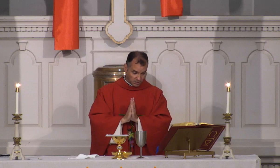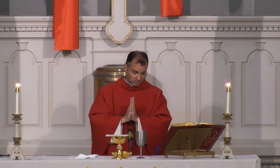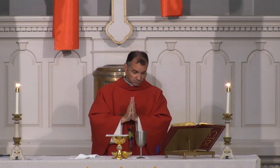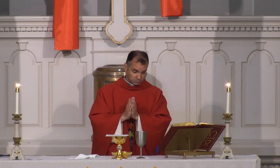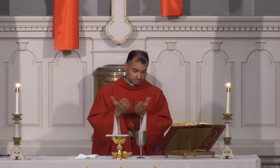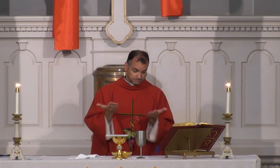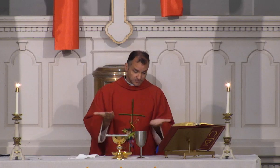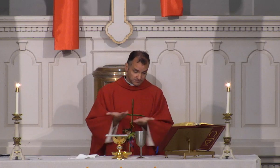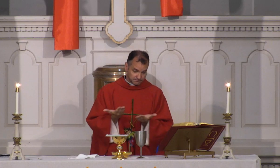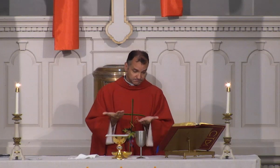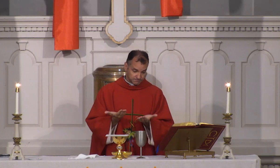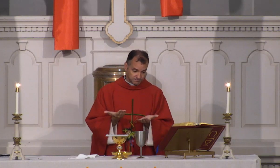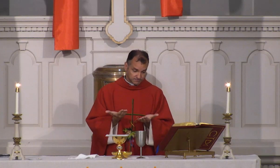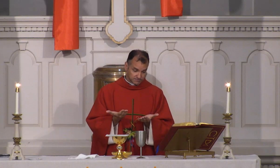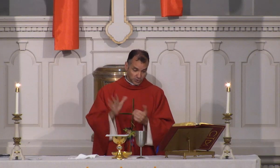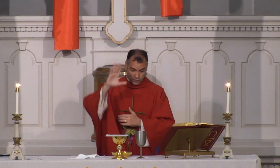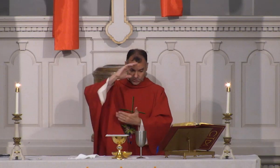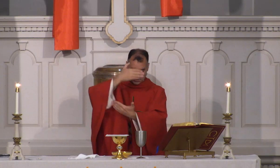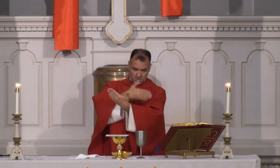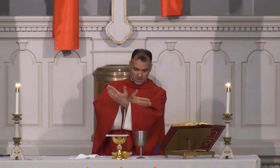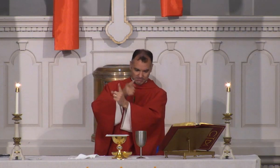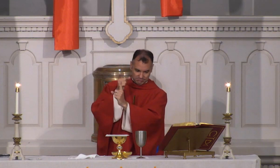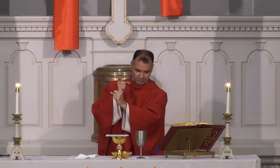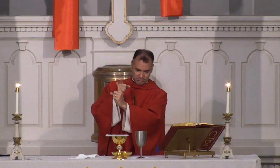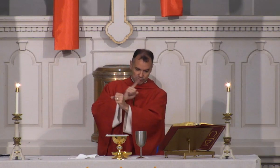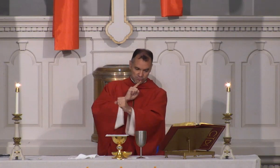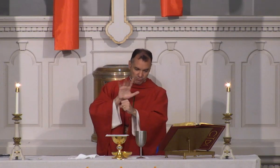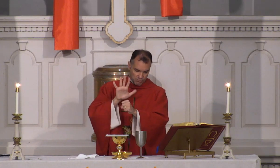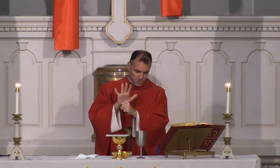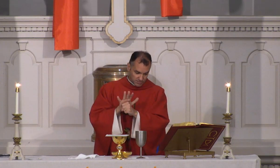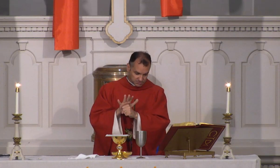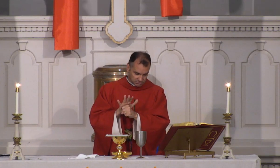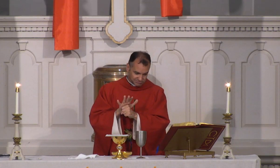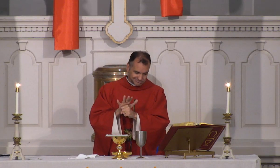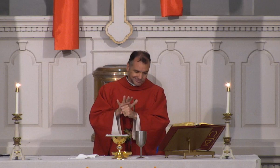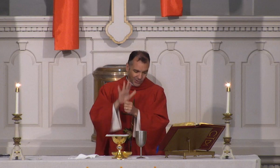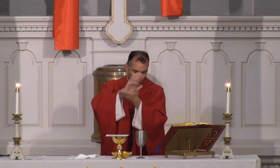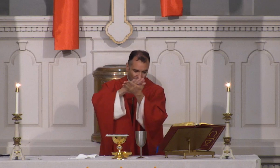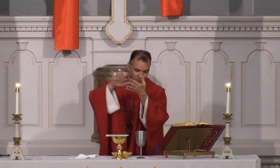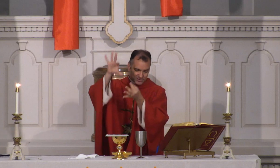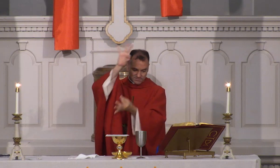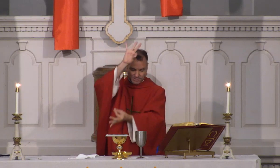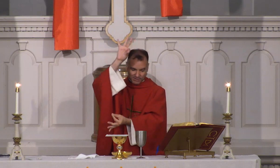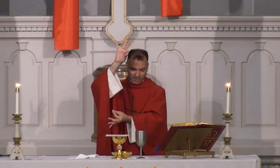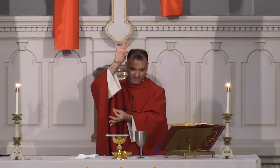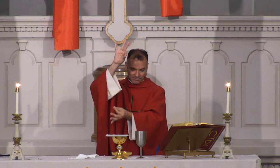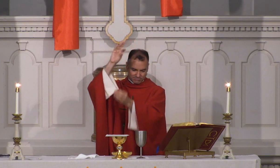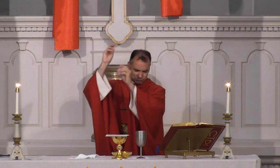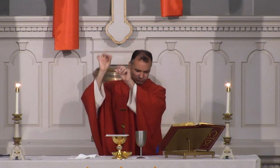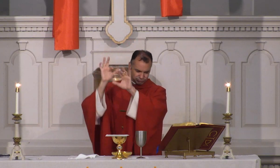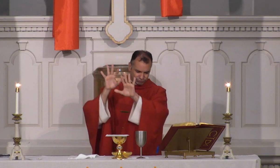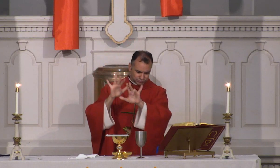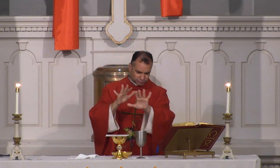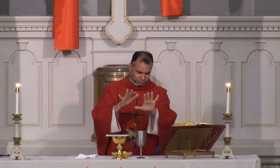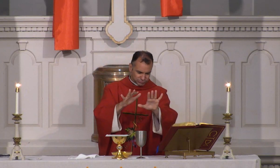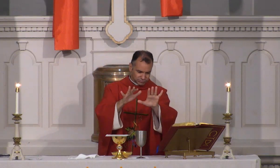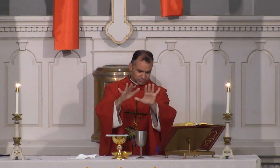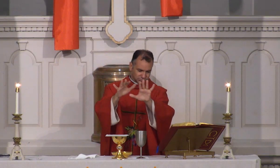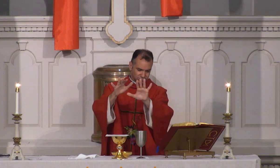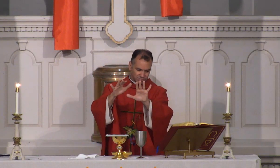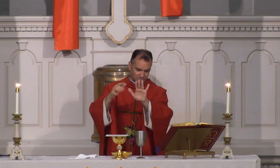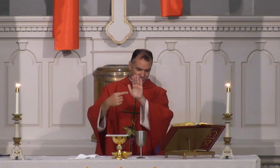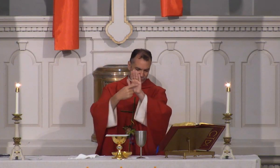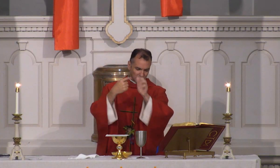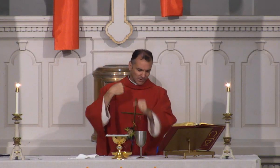Grant, we pray, O Lord, that as promised by your Son, the Holy Spirit may reveal to